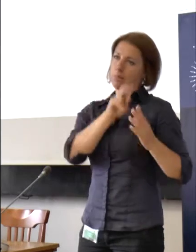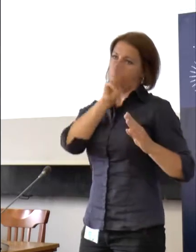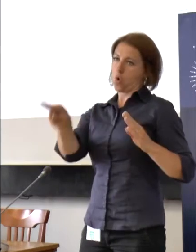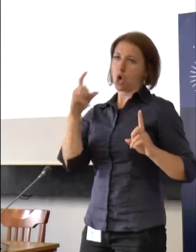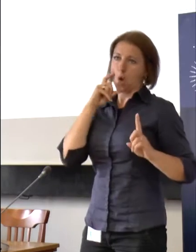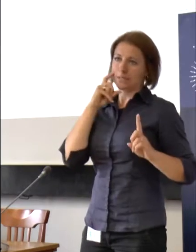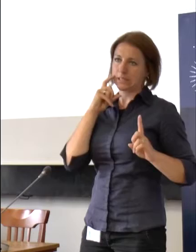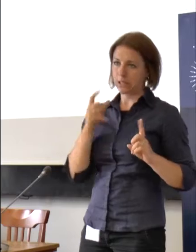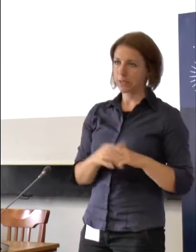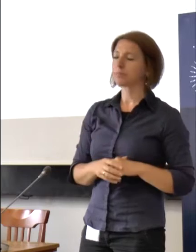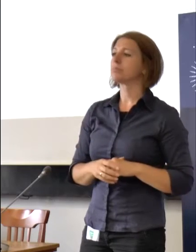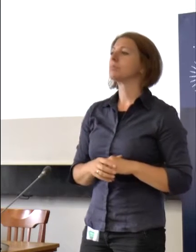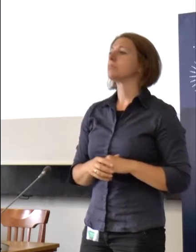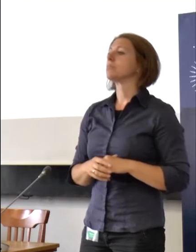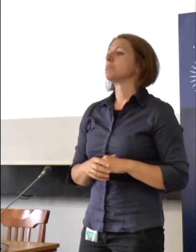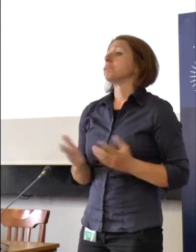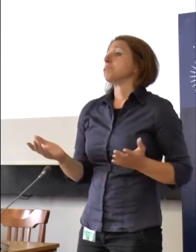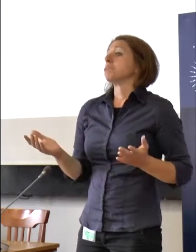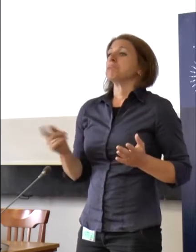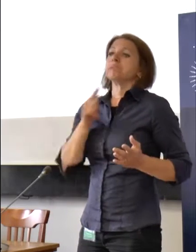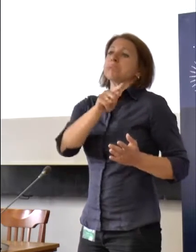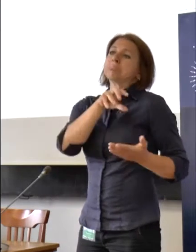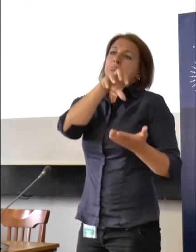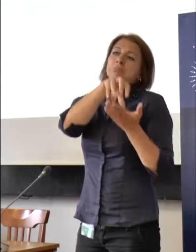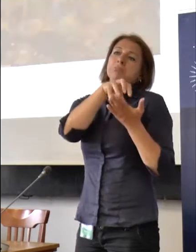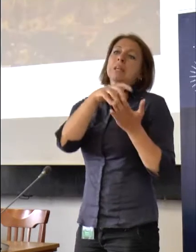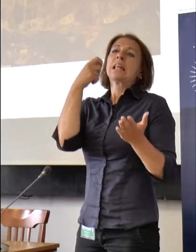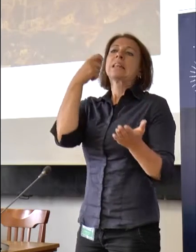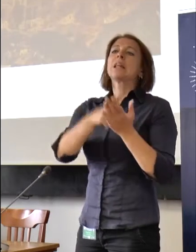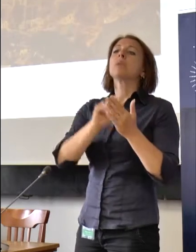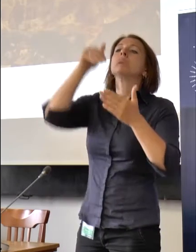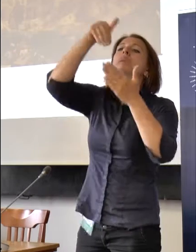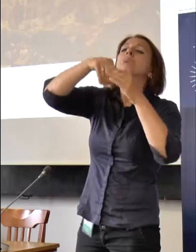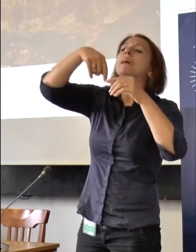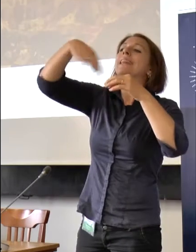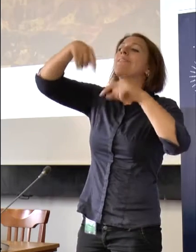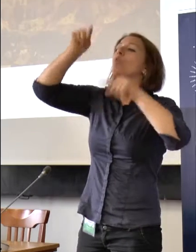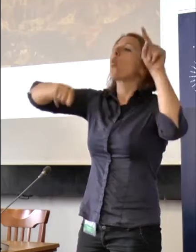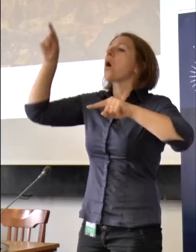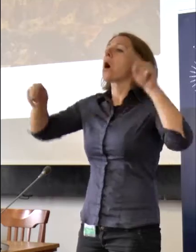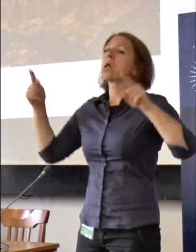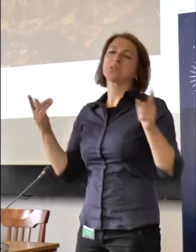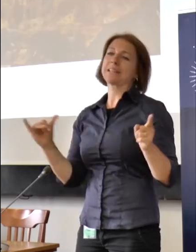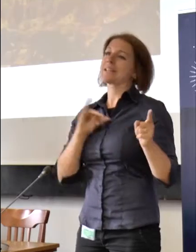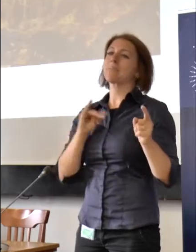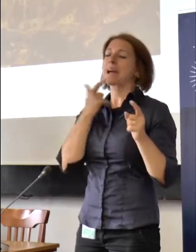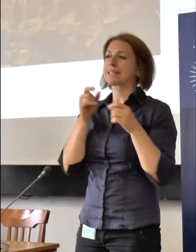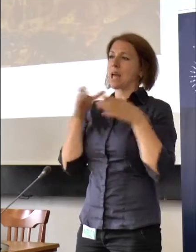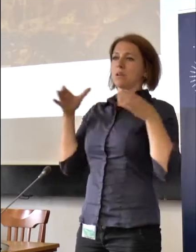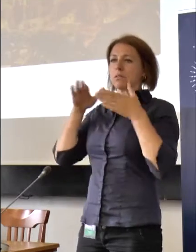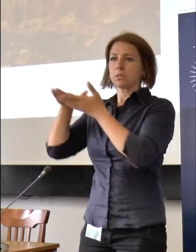the individual or particular aspects of languages. Then in our culture we have a very